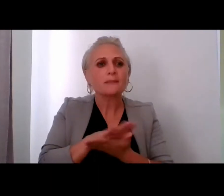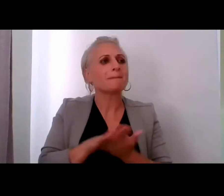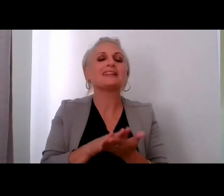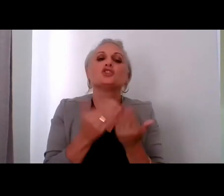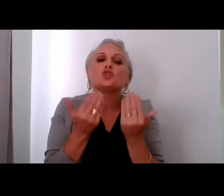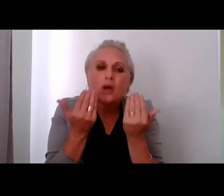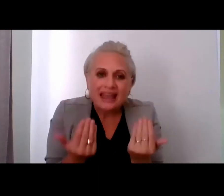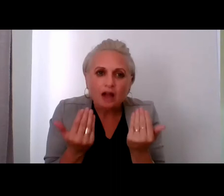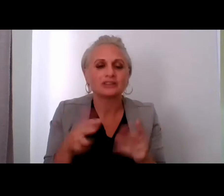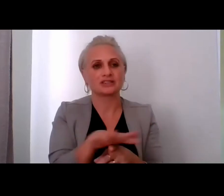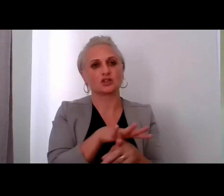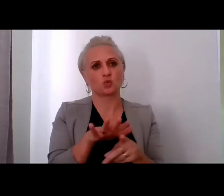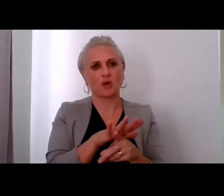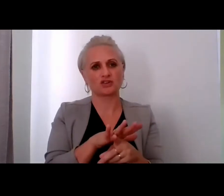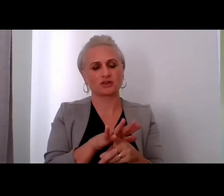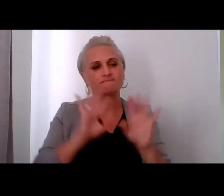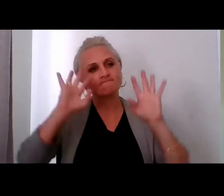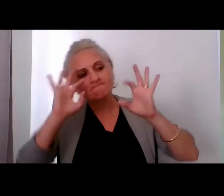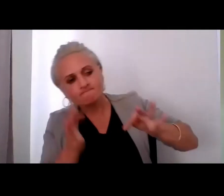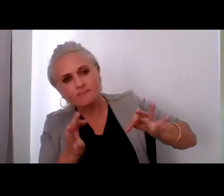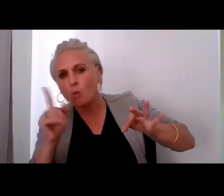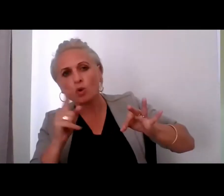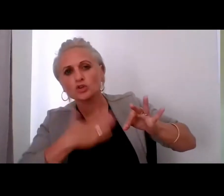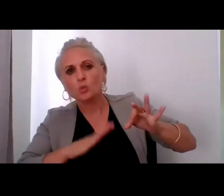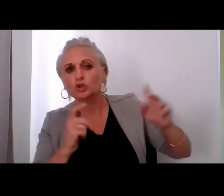to change. For example,